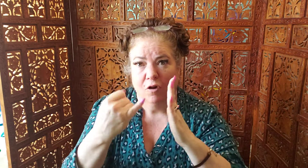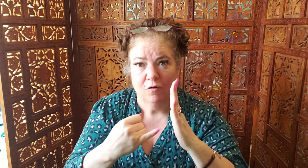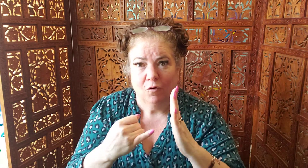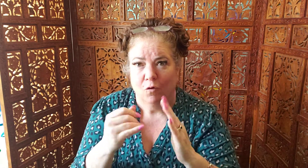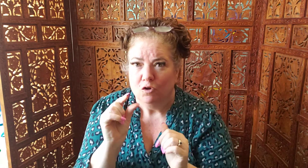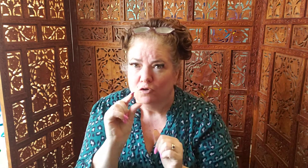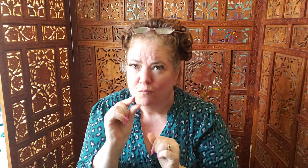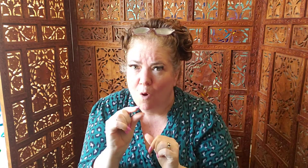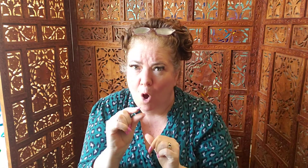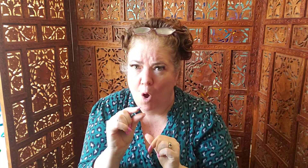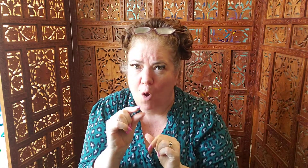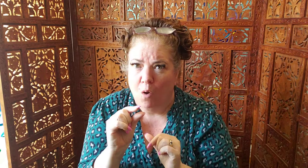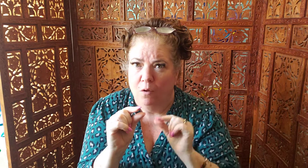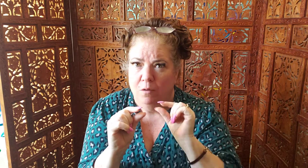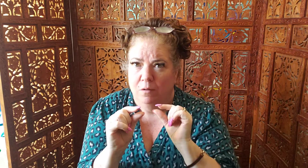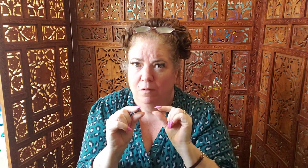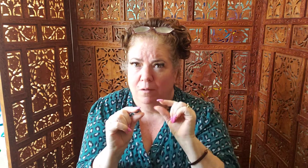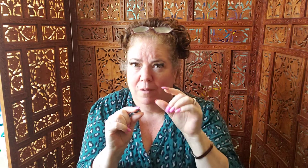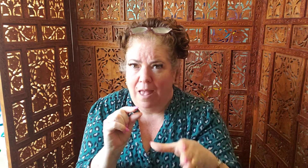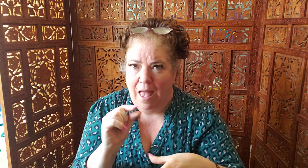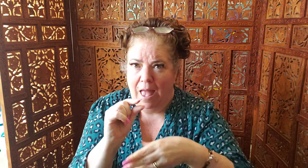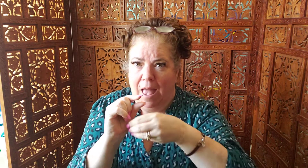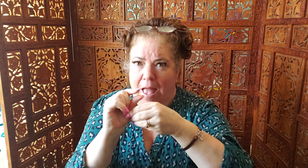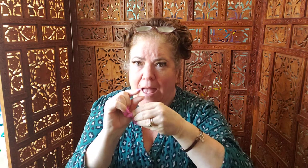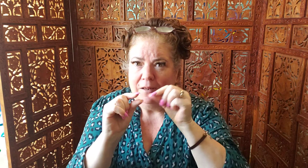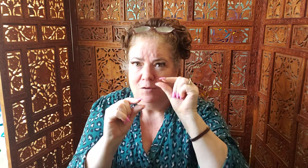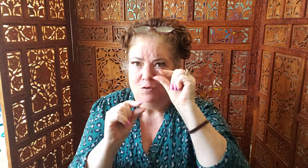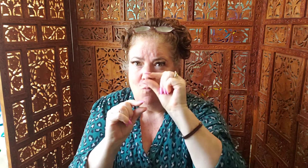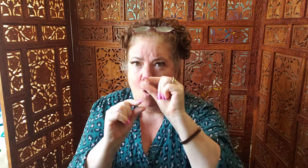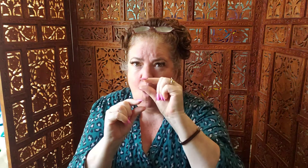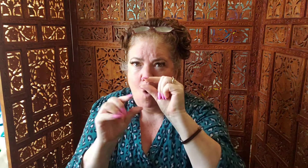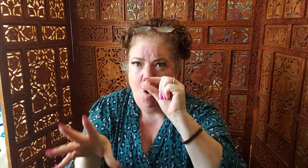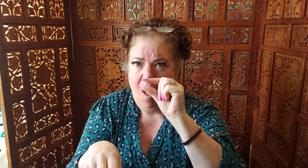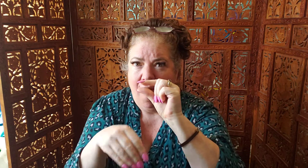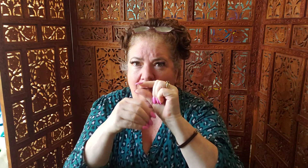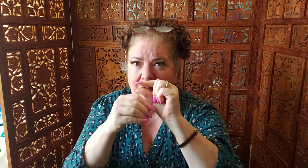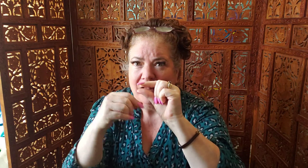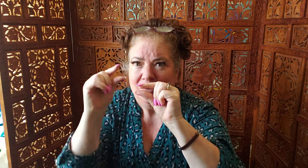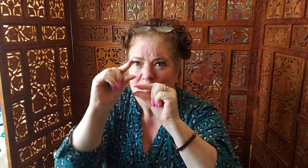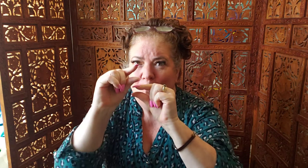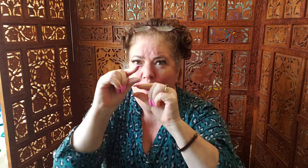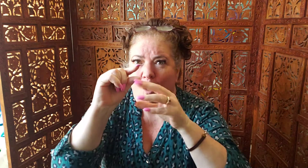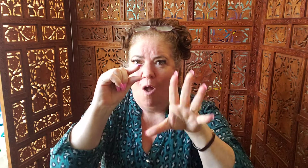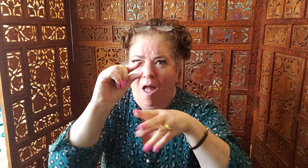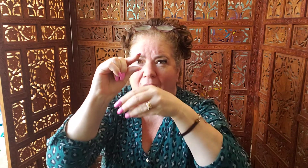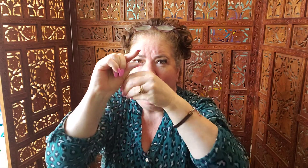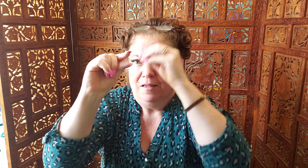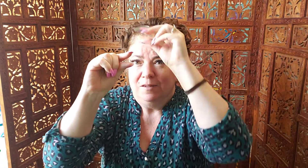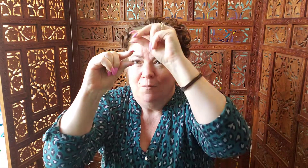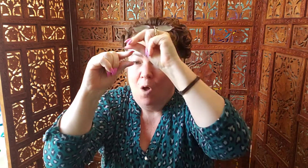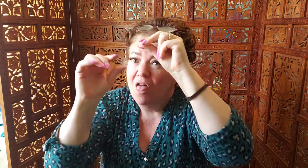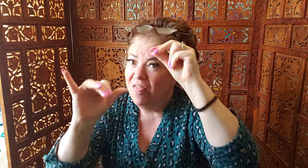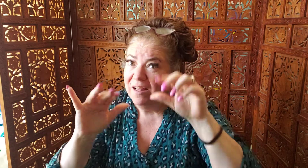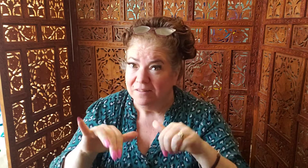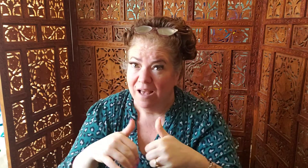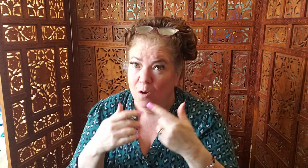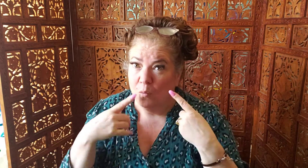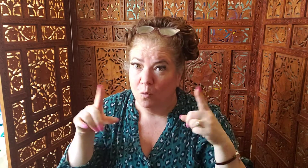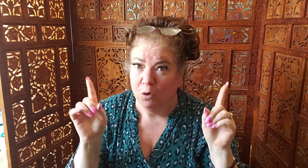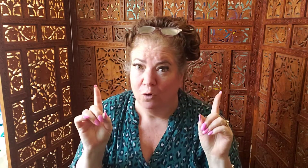to make something great. Sondheim defines success entirely artistically and with his own vision. I don't think anyone else enters into